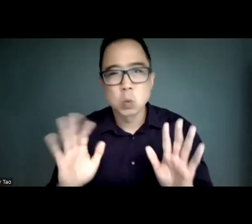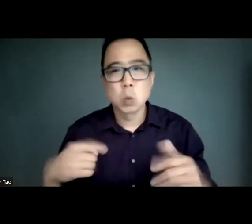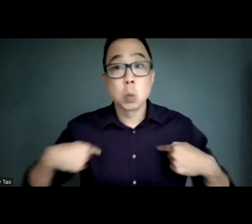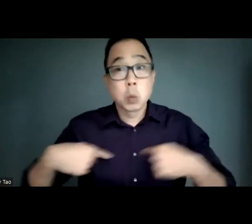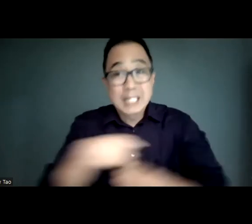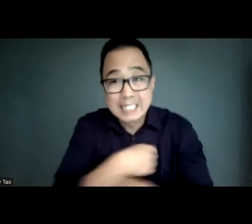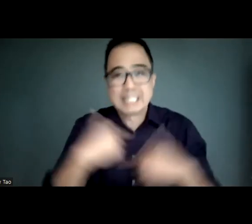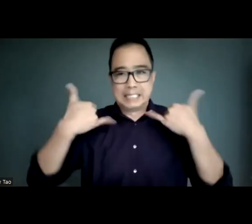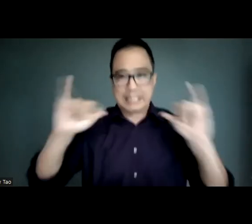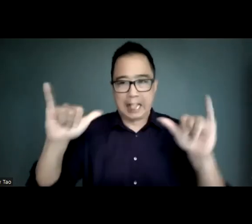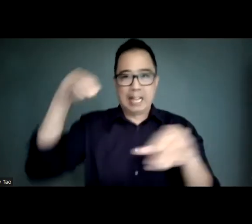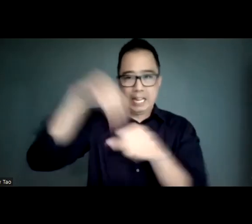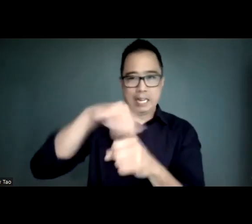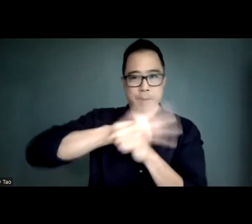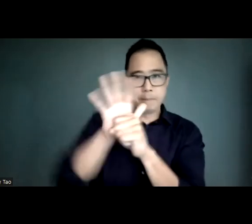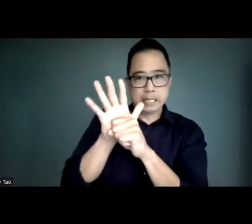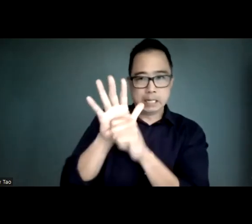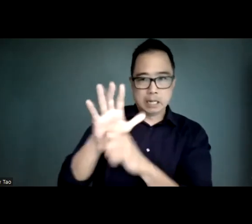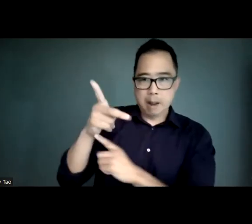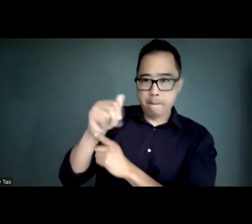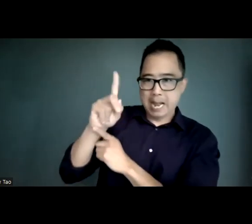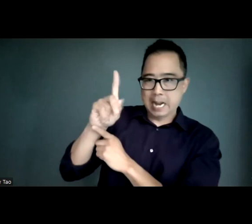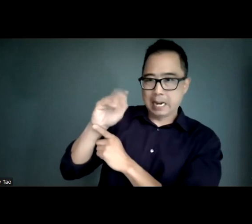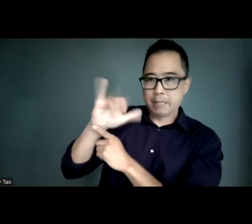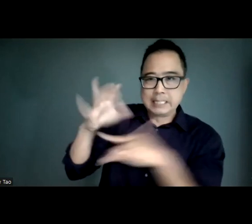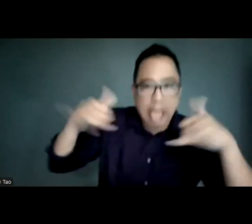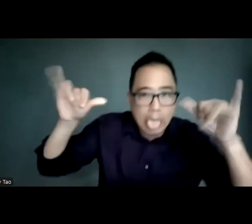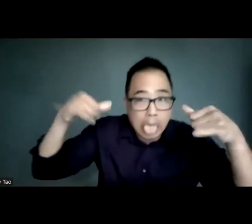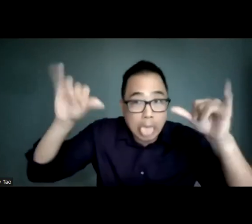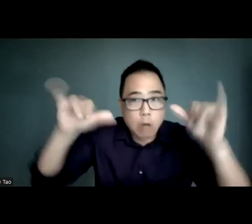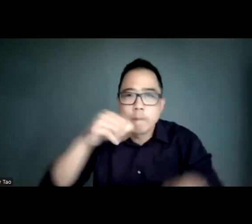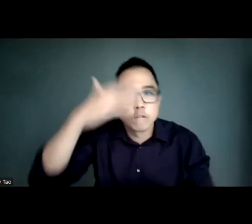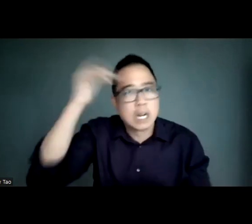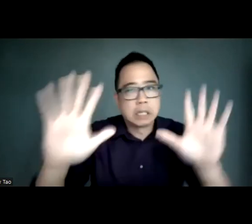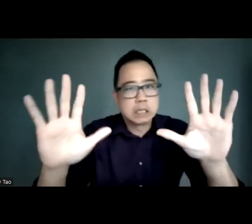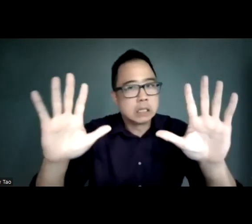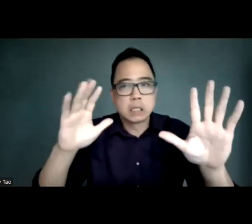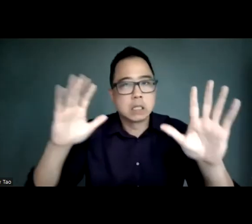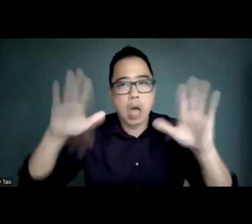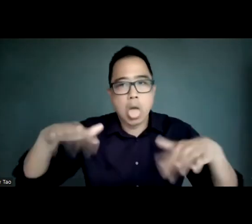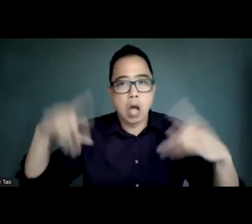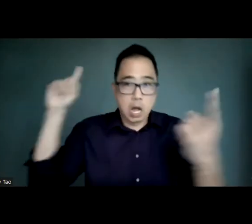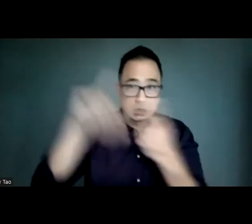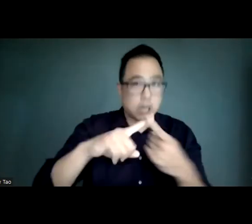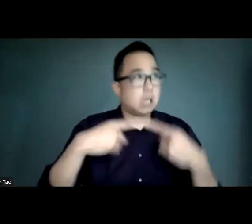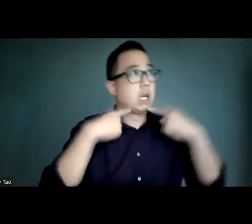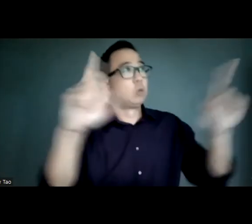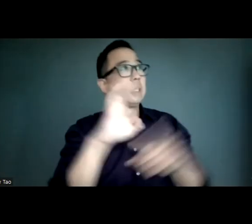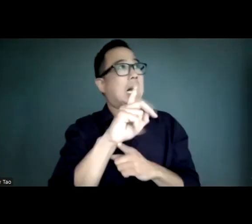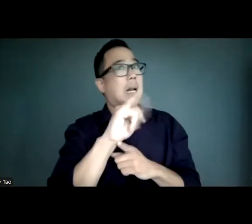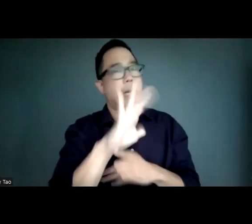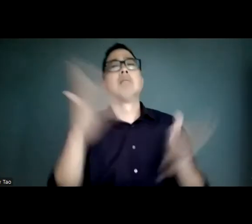from having been so restrictive, but we are still in a pandemic. It is still a pandemic. Do not